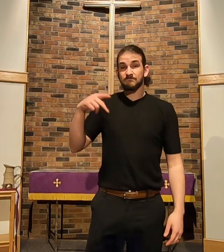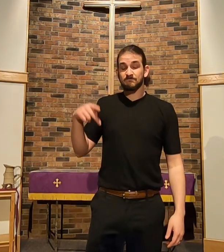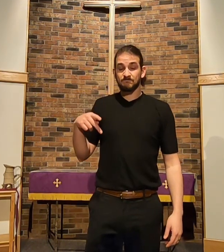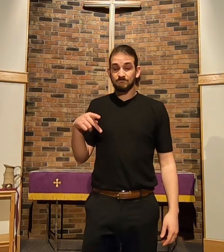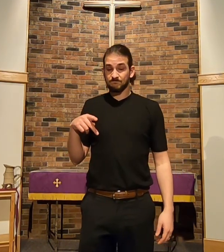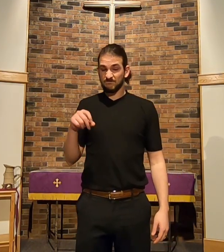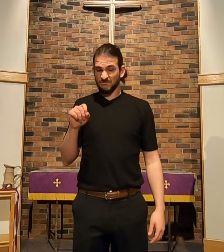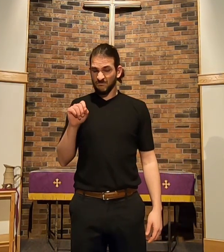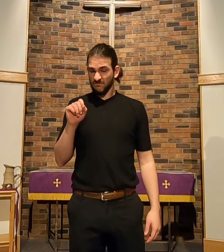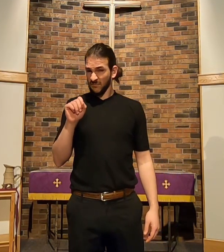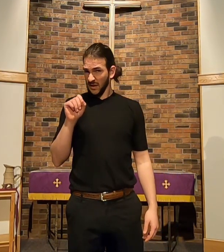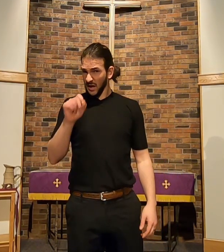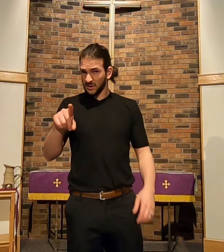So Pilate asked them,